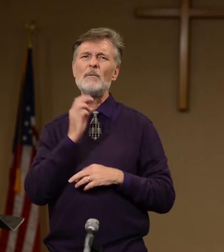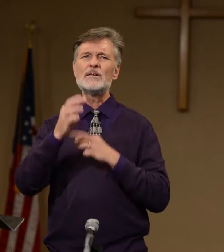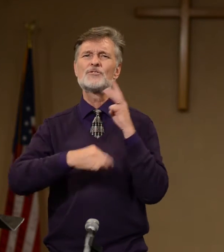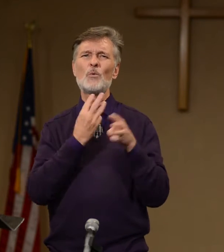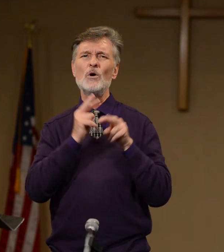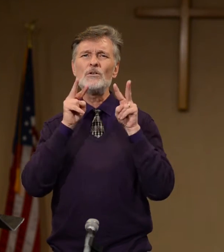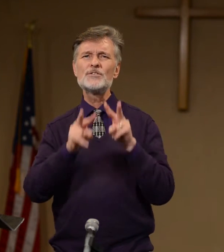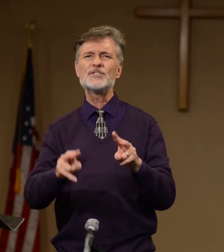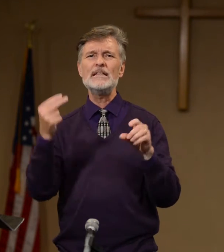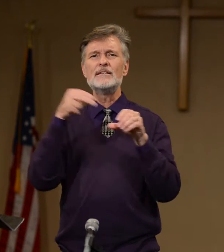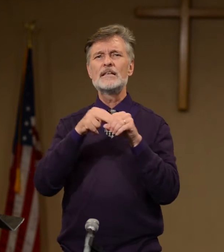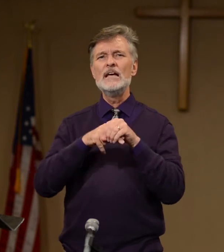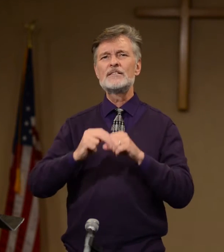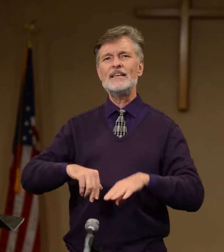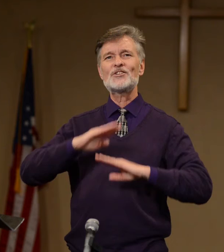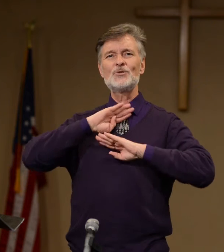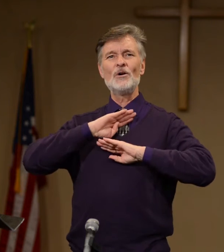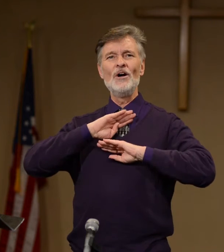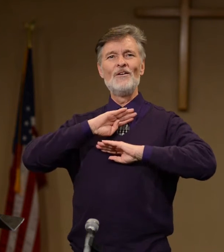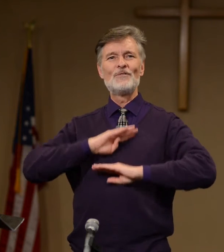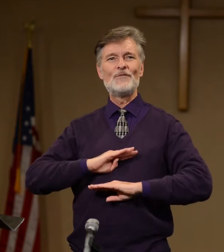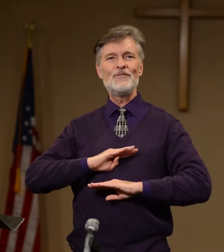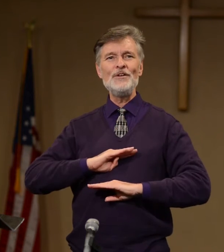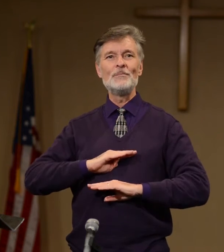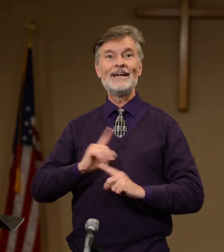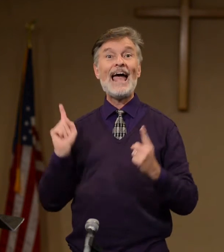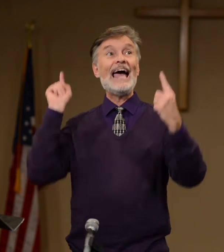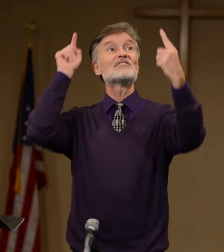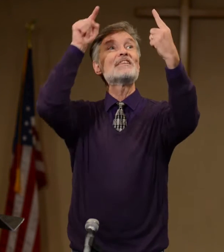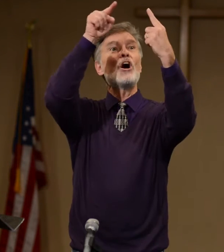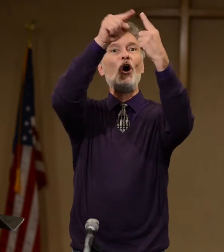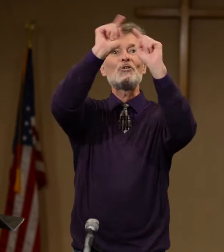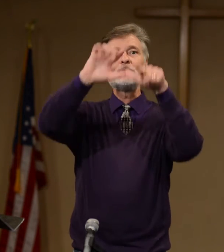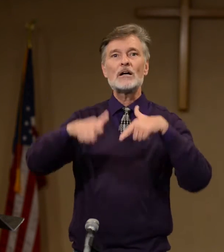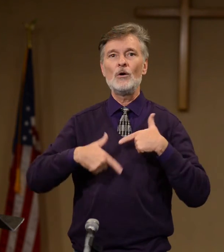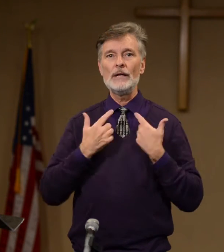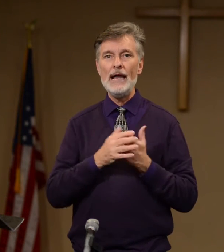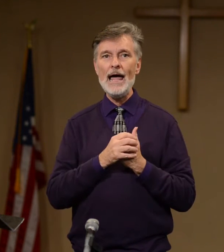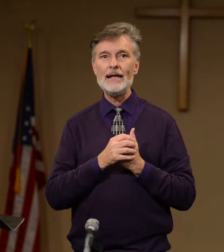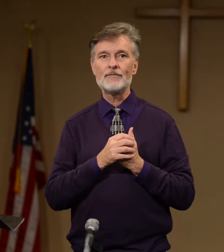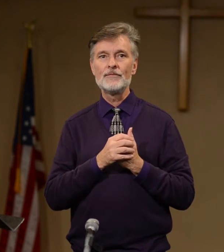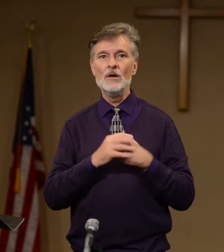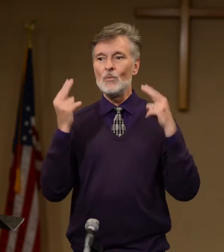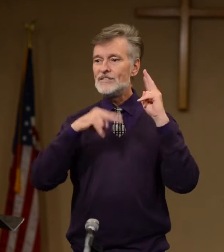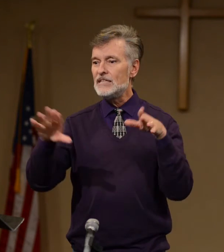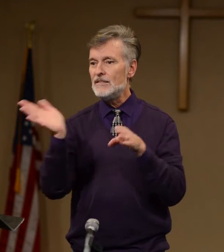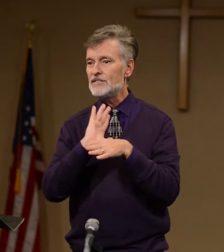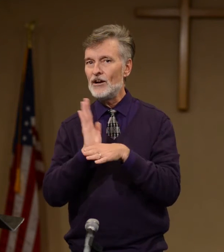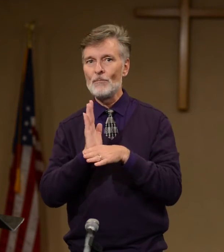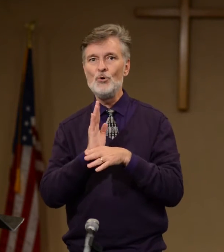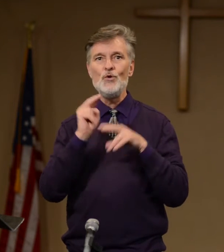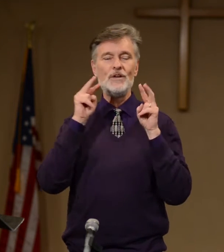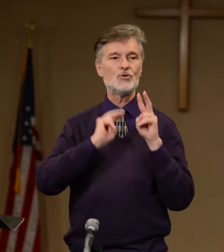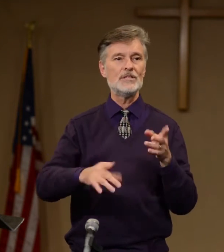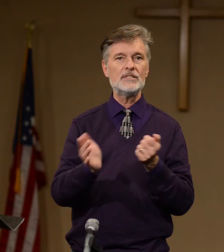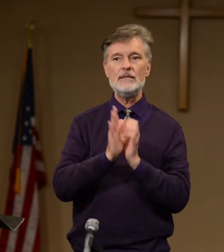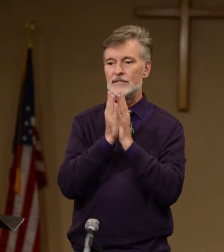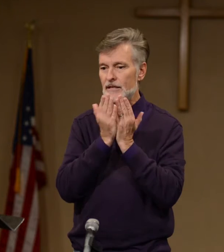is the world sees sexual fulfillment as the ultimate goal in life. We see this in our movies. We see this in our